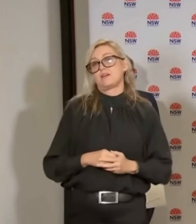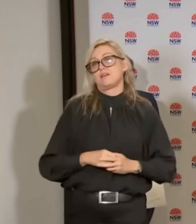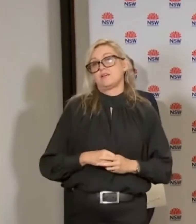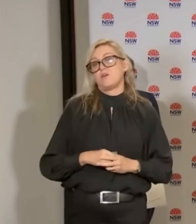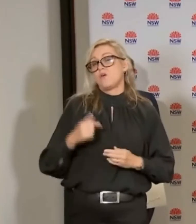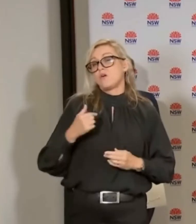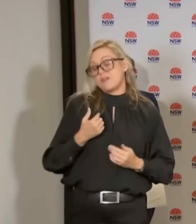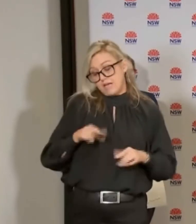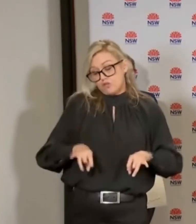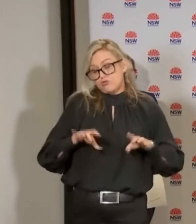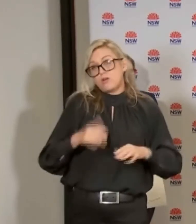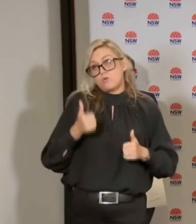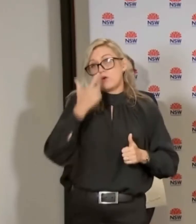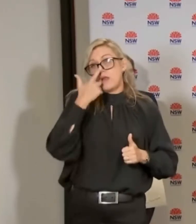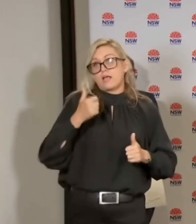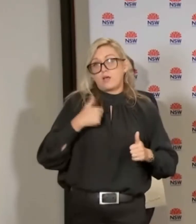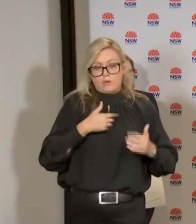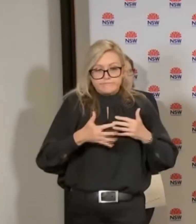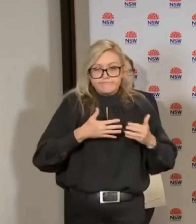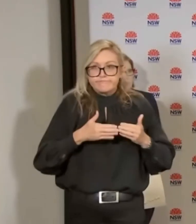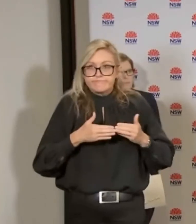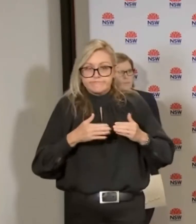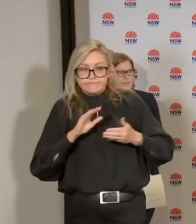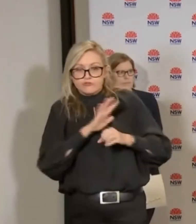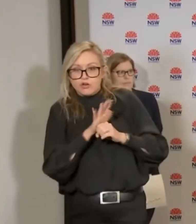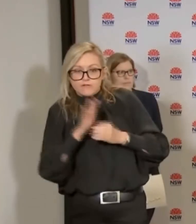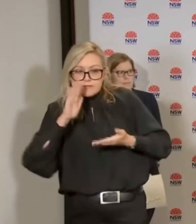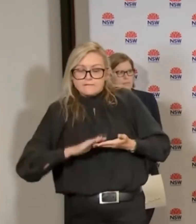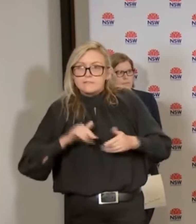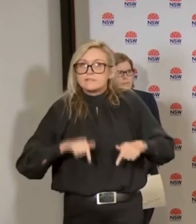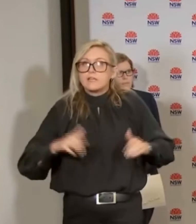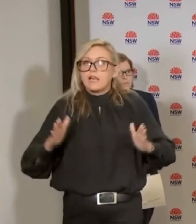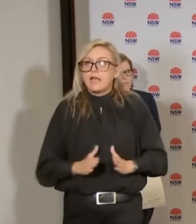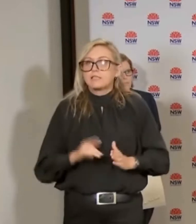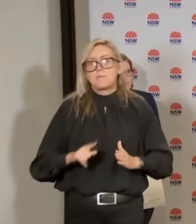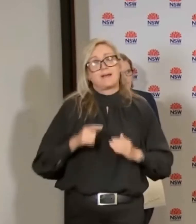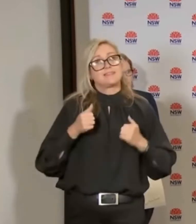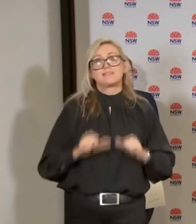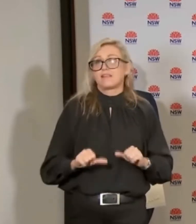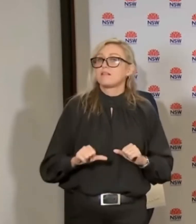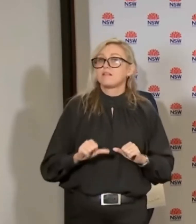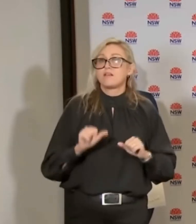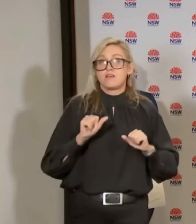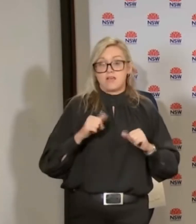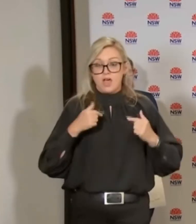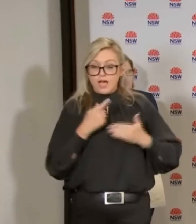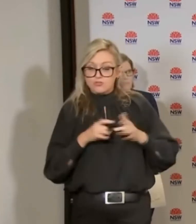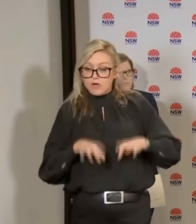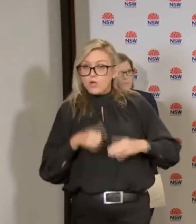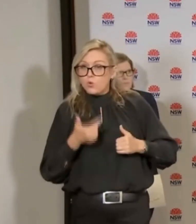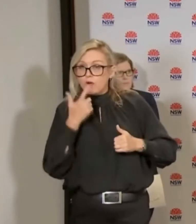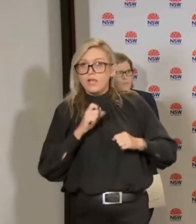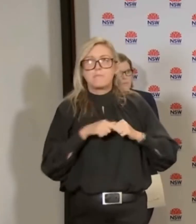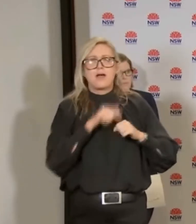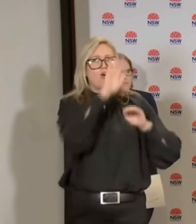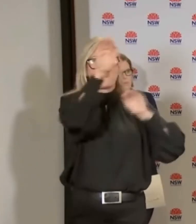in managing the issue, but that doesn't mean that we can all just forget about the fact that we're in the middle of a worldwide pandemic. Take it seriously and